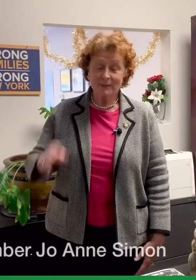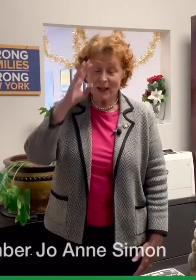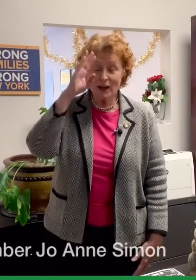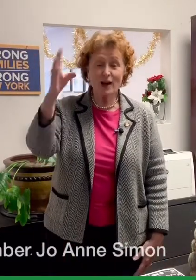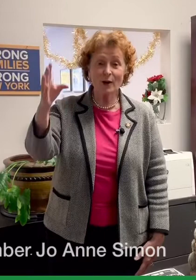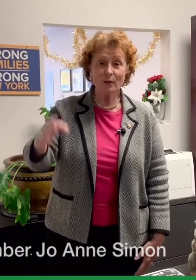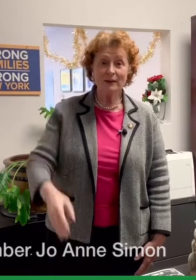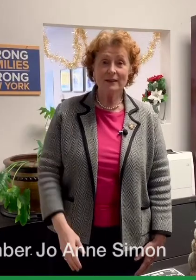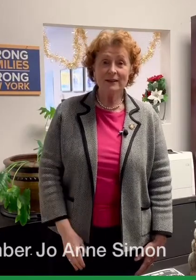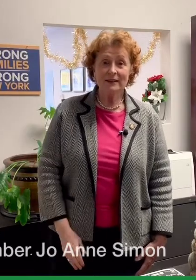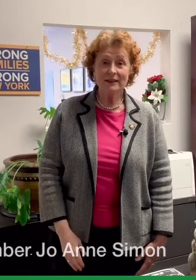Hello.